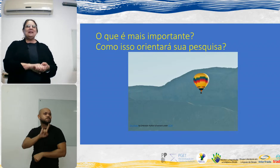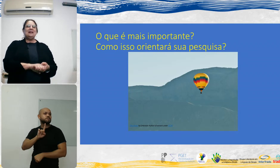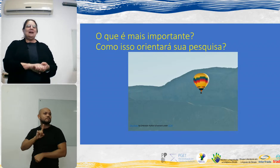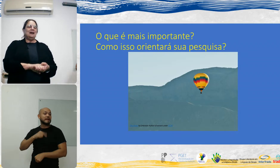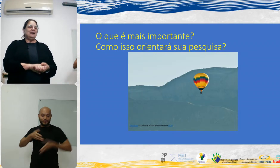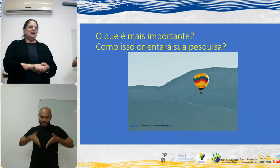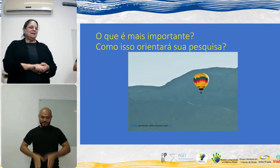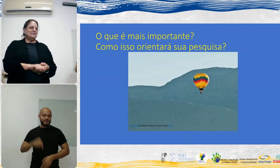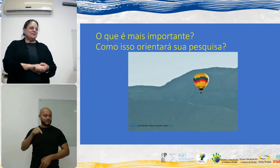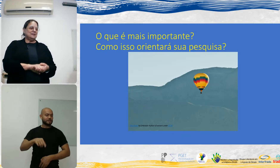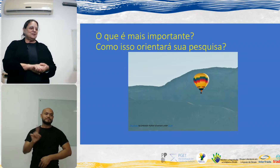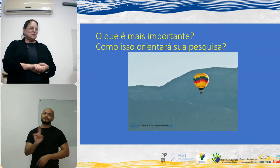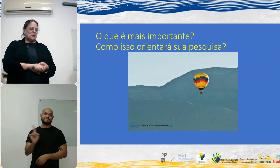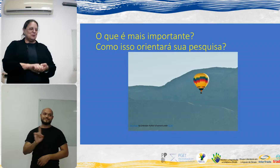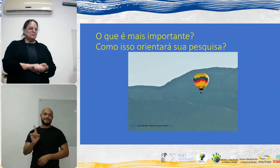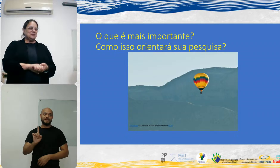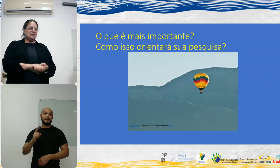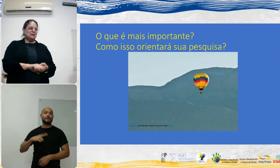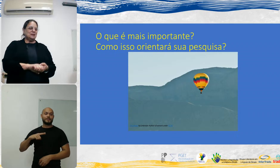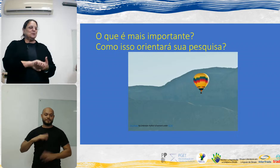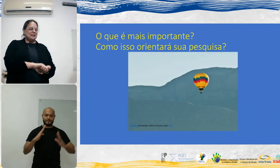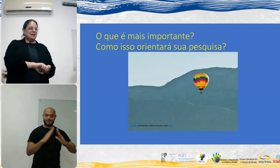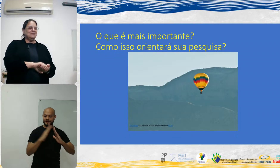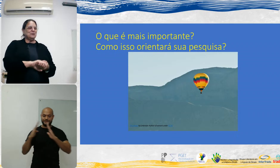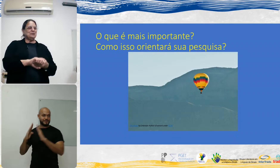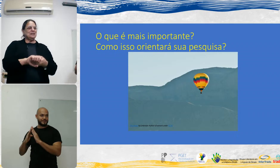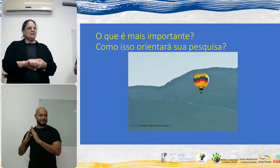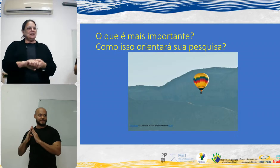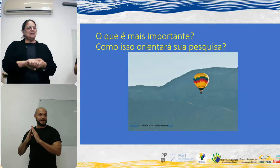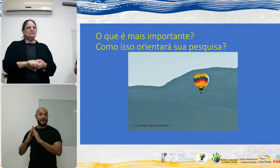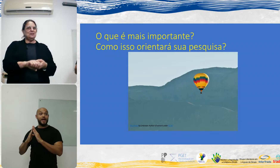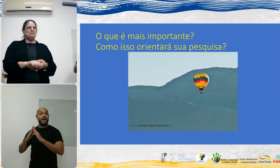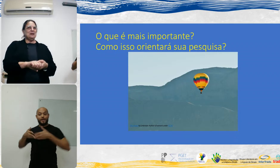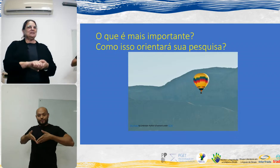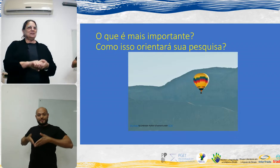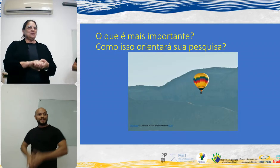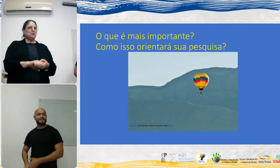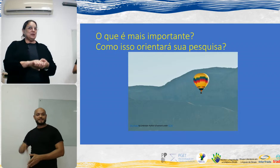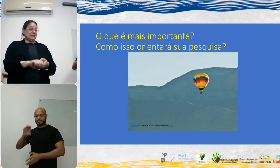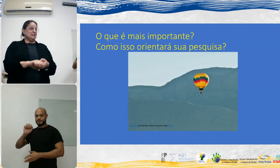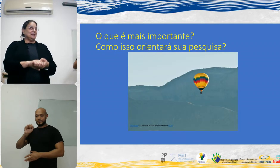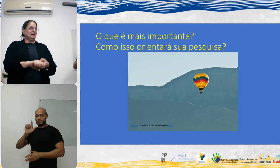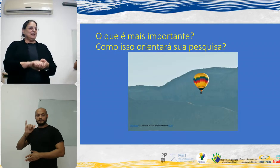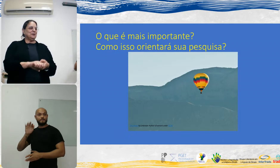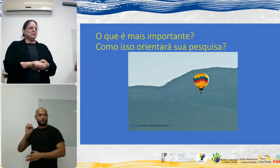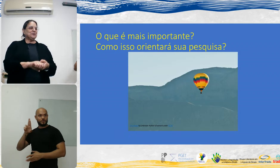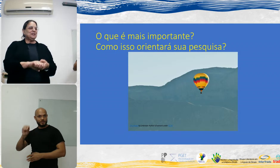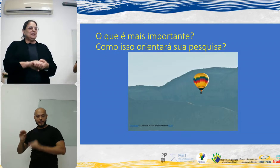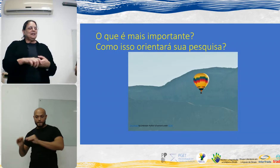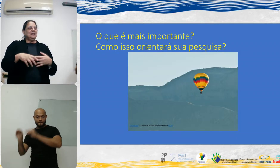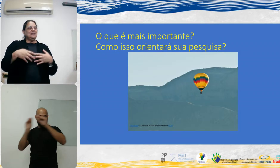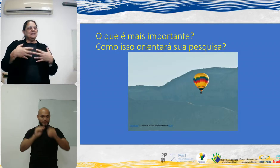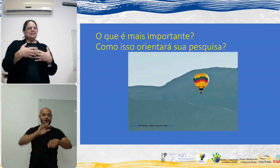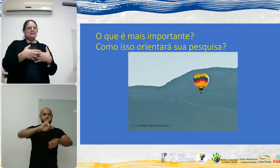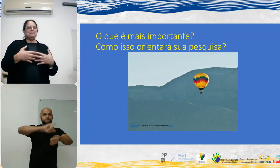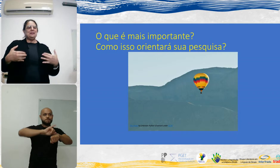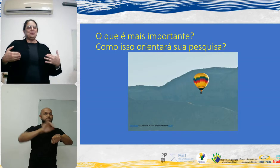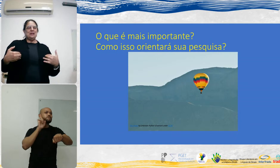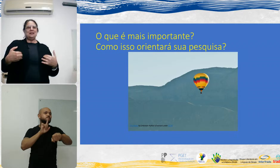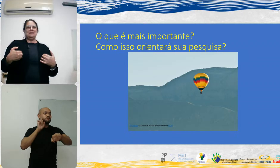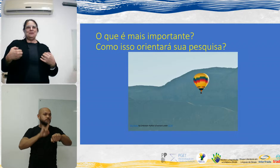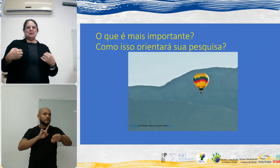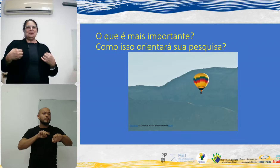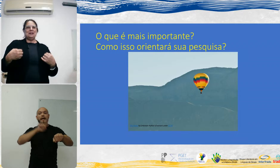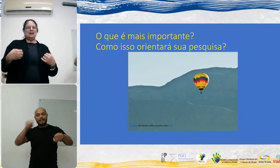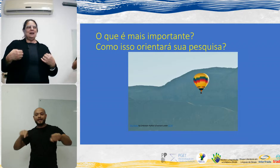home. I have two homes. I grew up in California, and then I lived in New Mexico, where I still have a house. This is a big